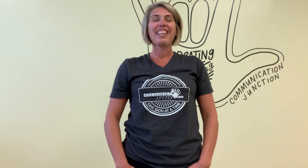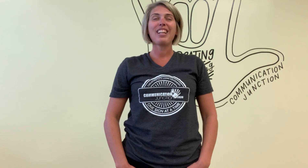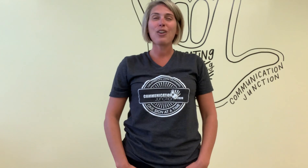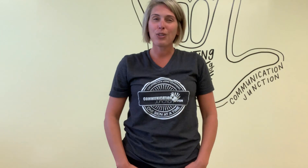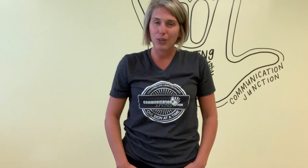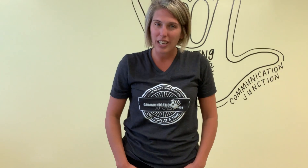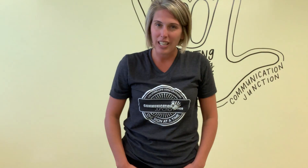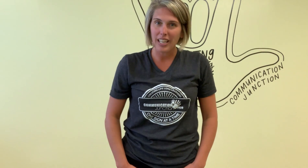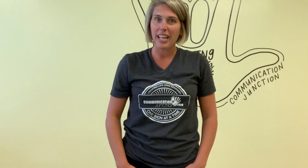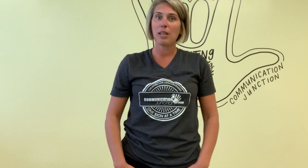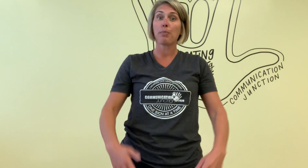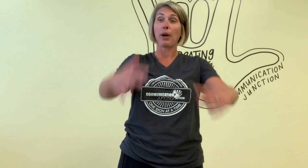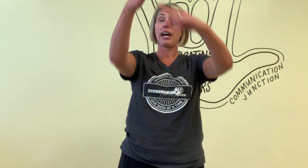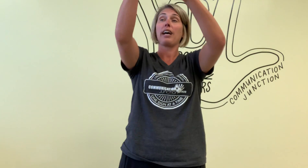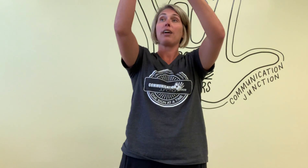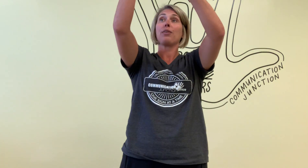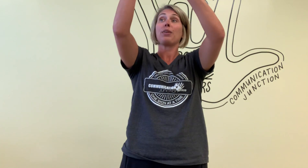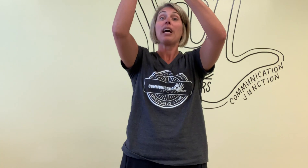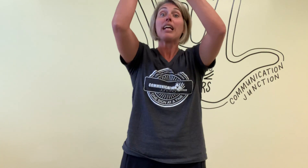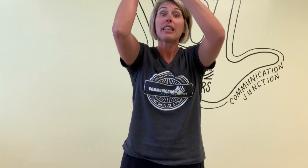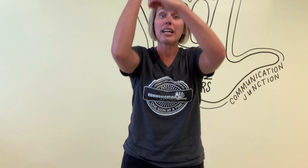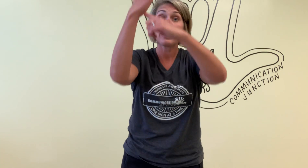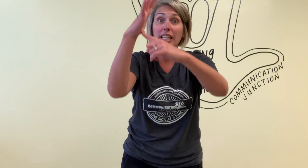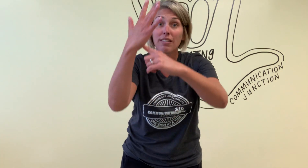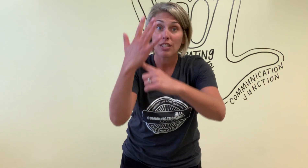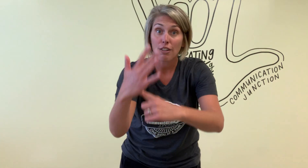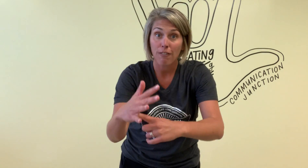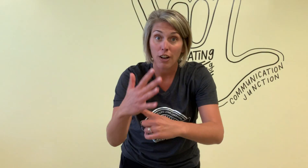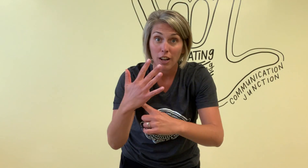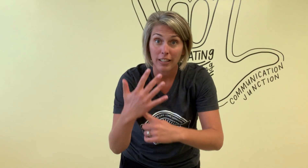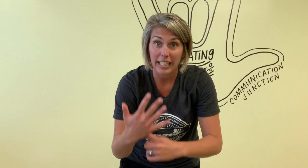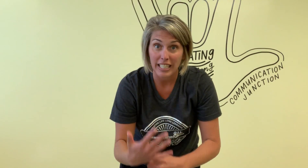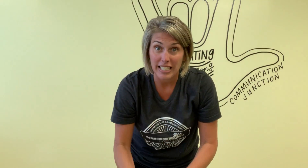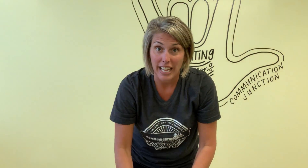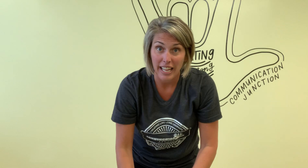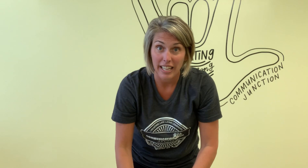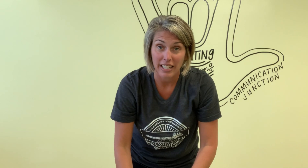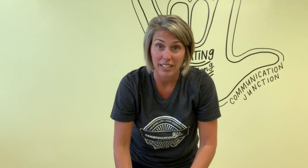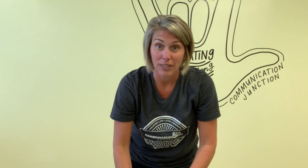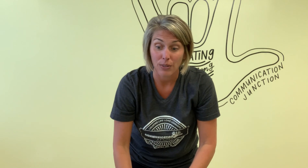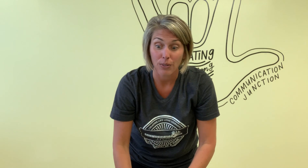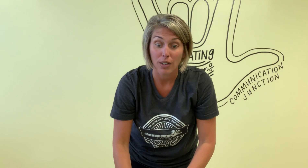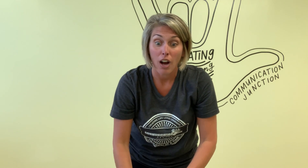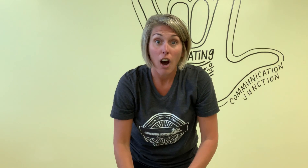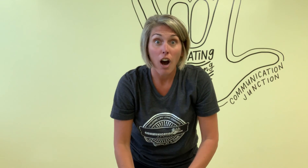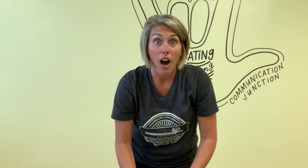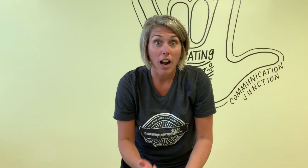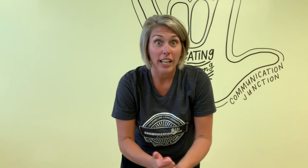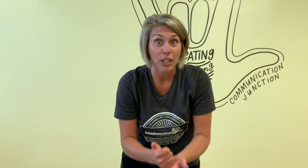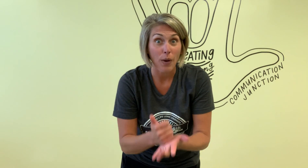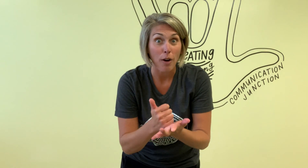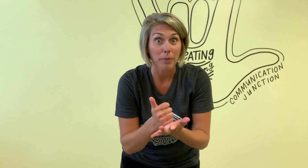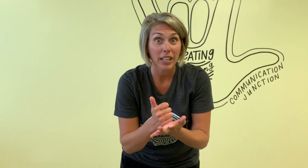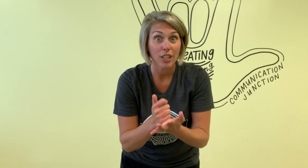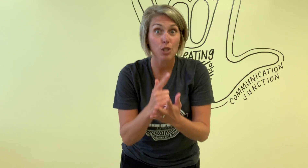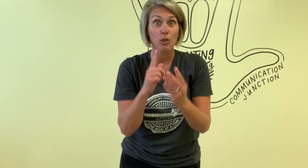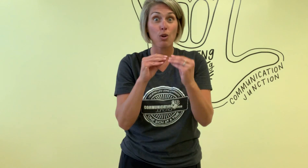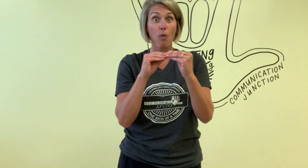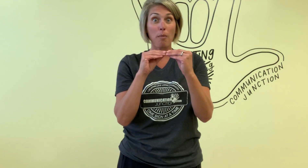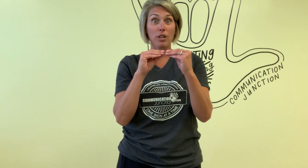yellow, green, and brown. The leaves are falling down. Can you help me? Should we do it one more